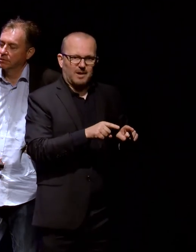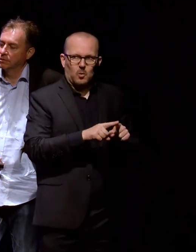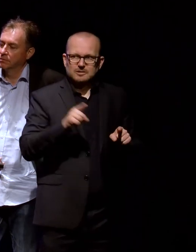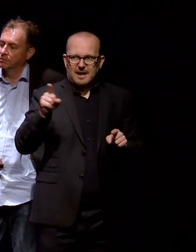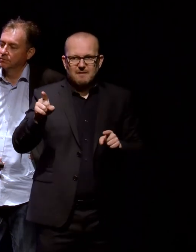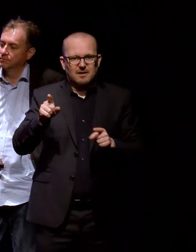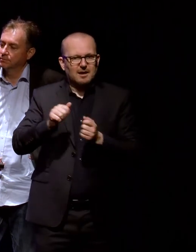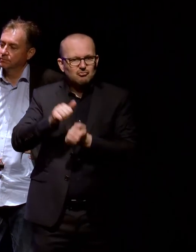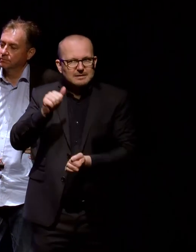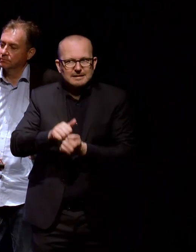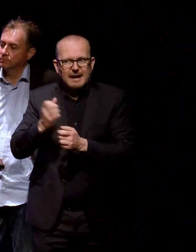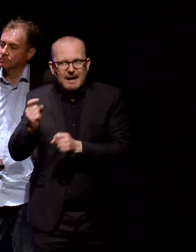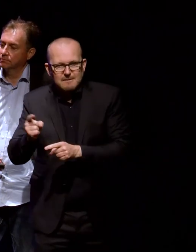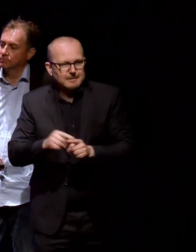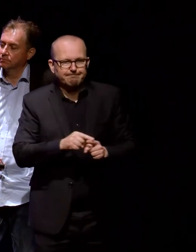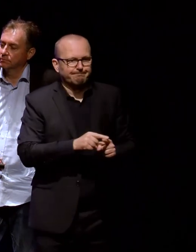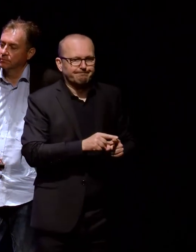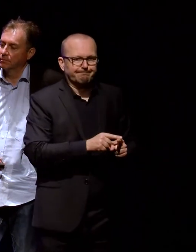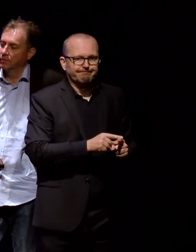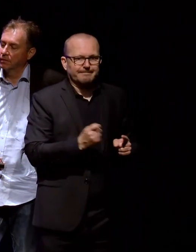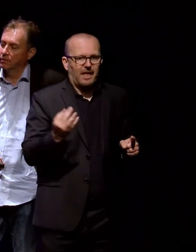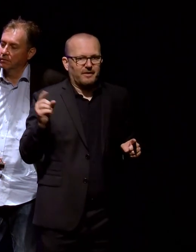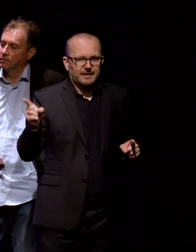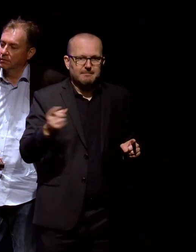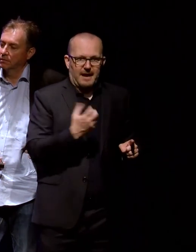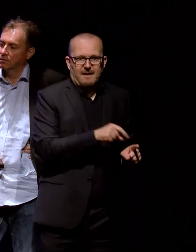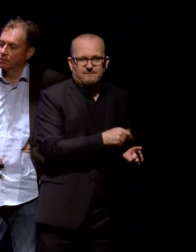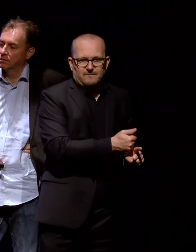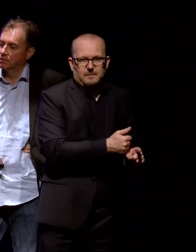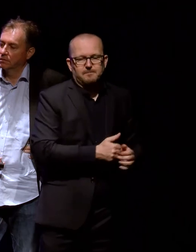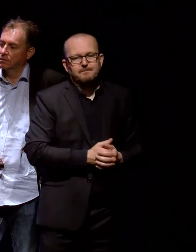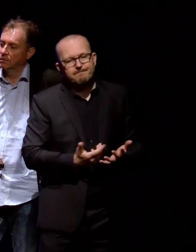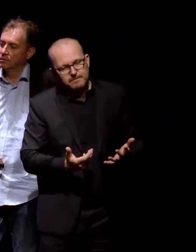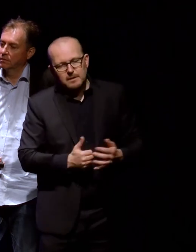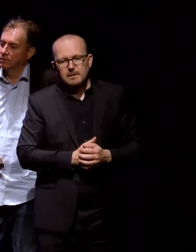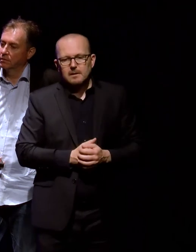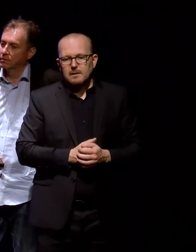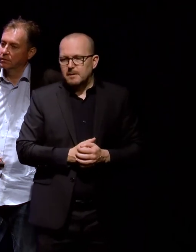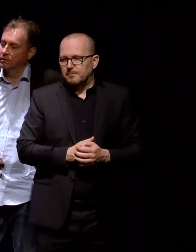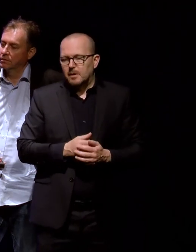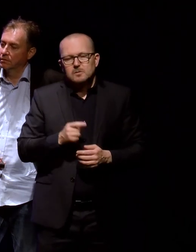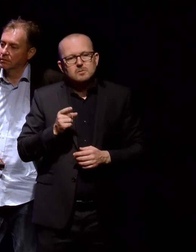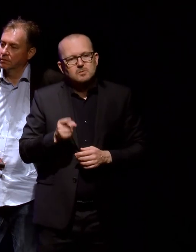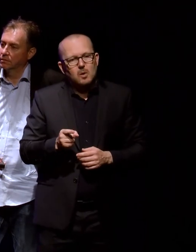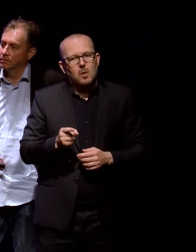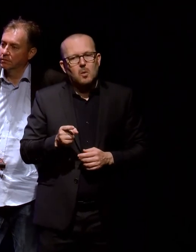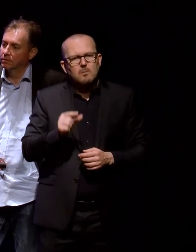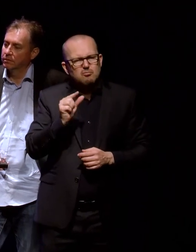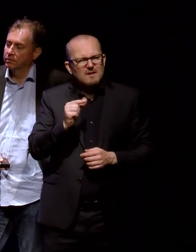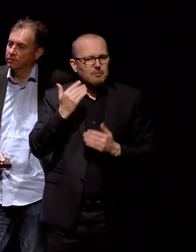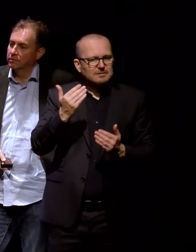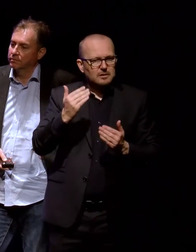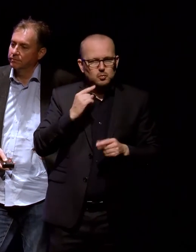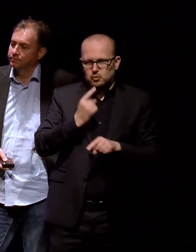society. We're not there yet. So what we're going to talk about in this presentation briefly is how we worked with John and